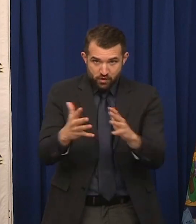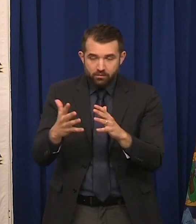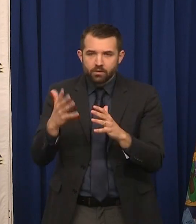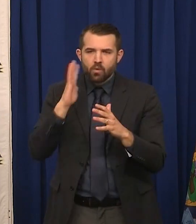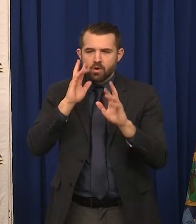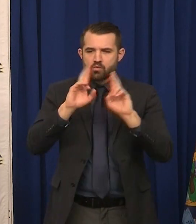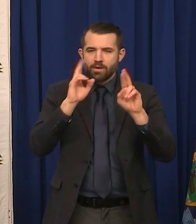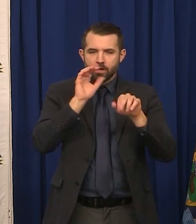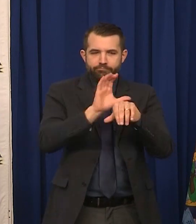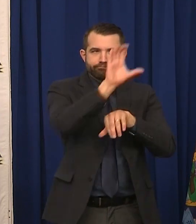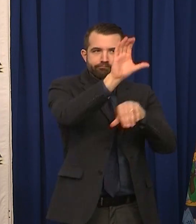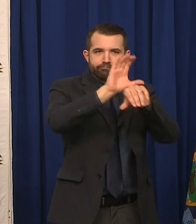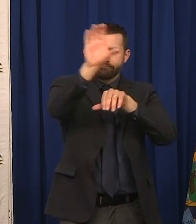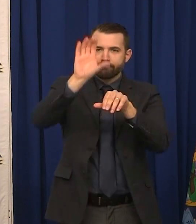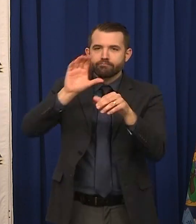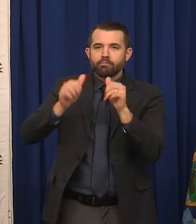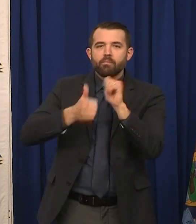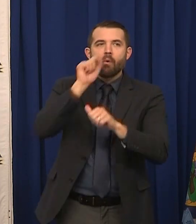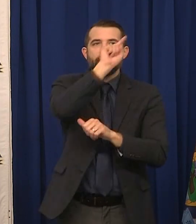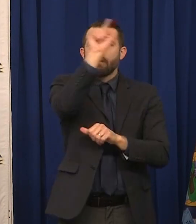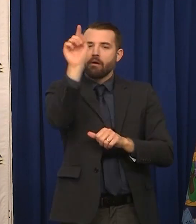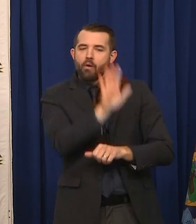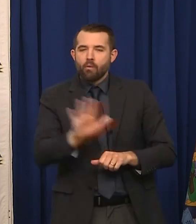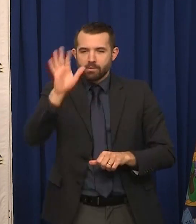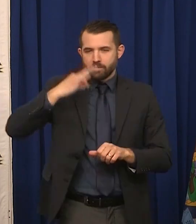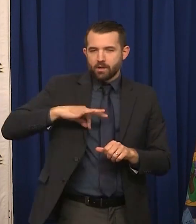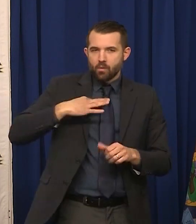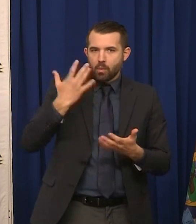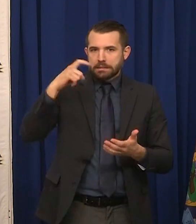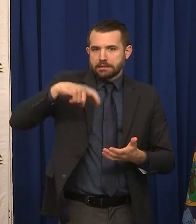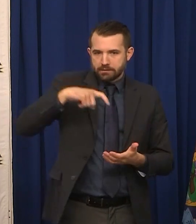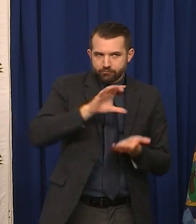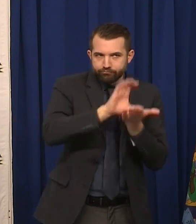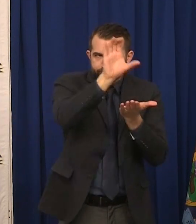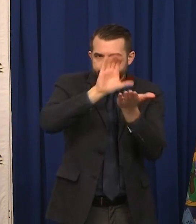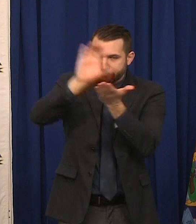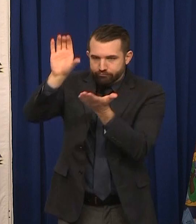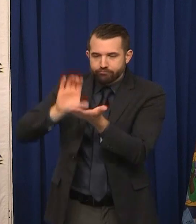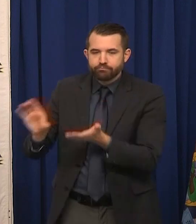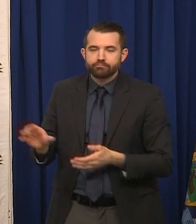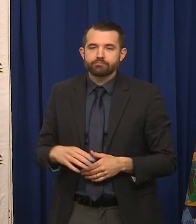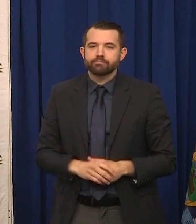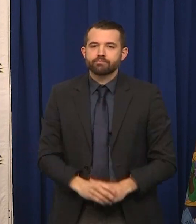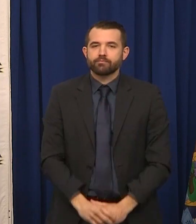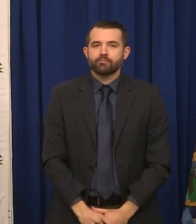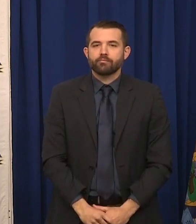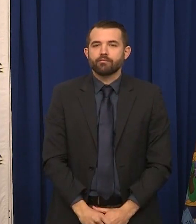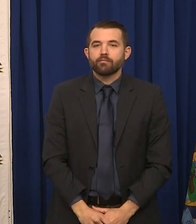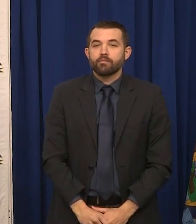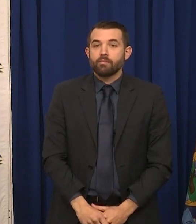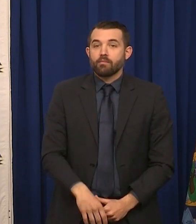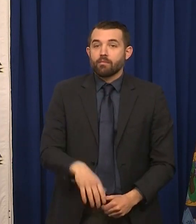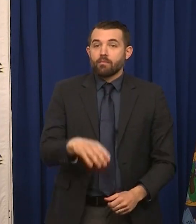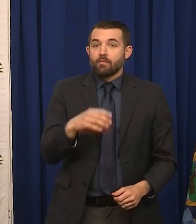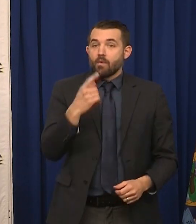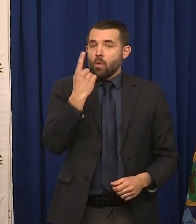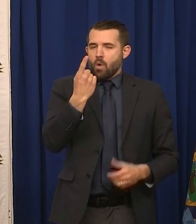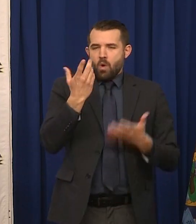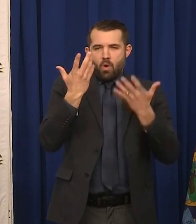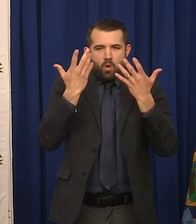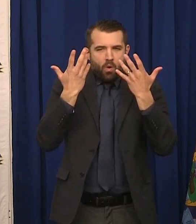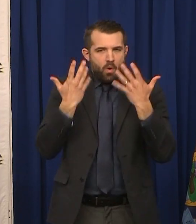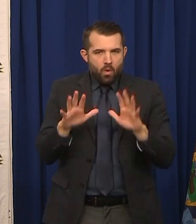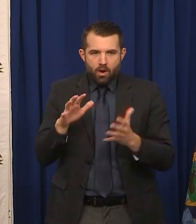front line who very much need it. I'd like to note that we have already made one such very large distribution